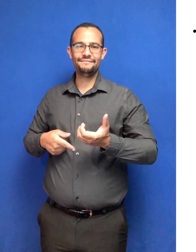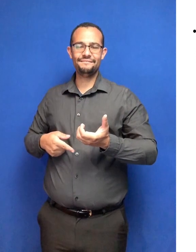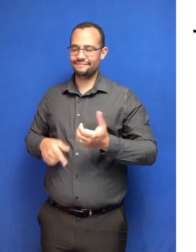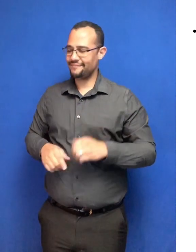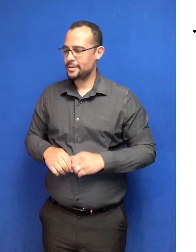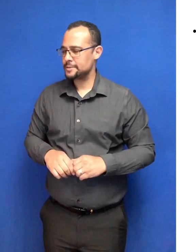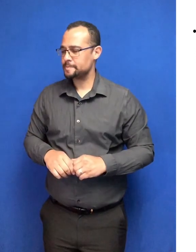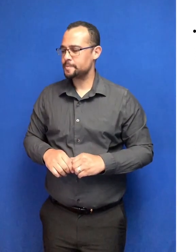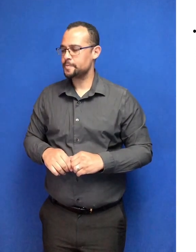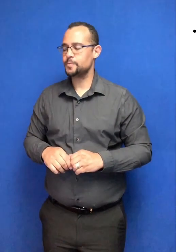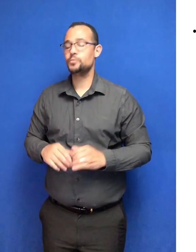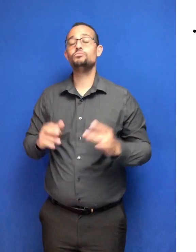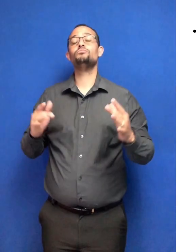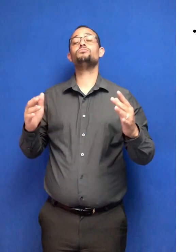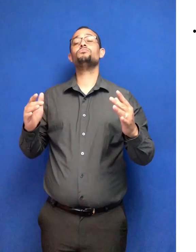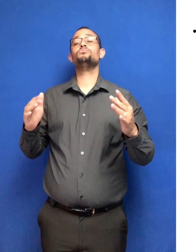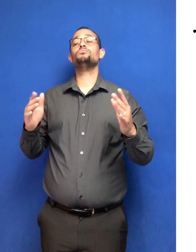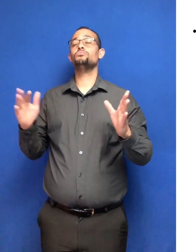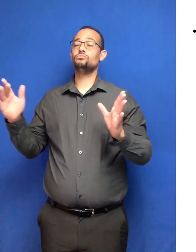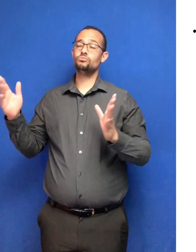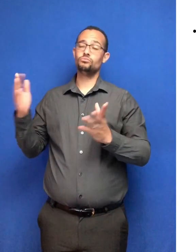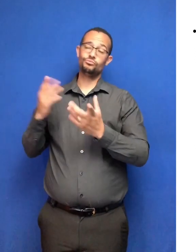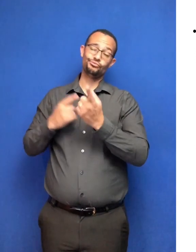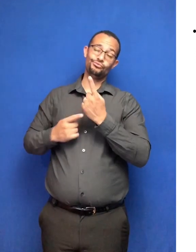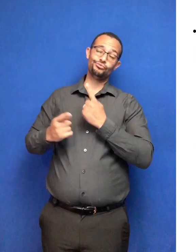As the storm approaches, the things to do in the last 6 hours